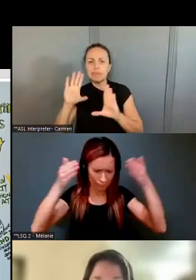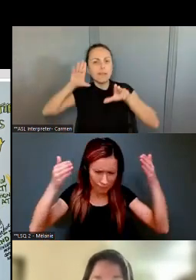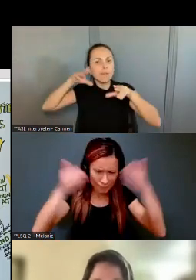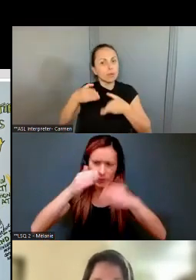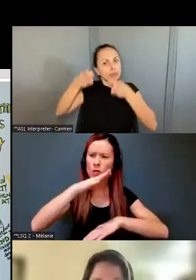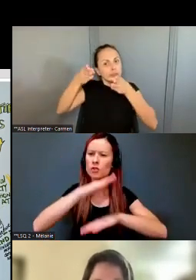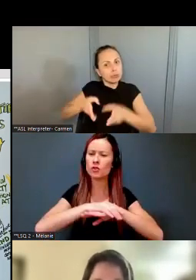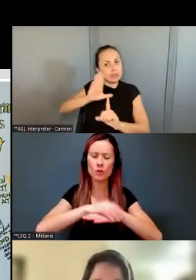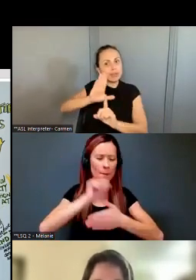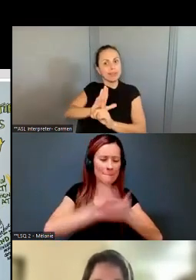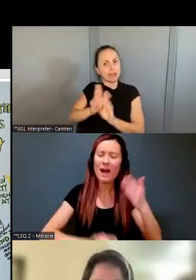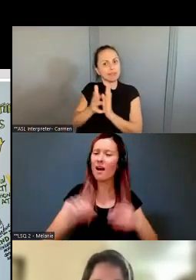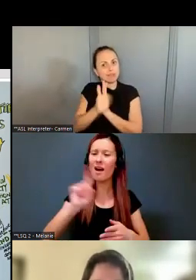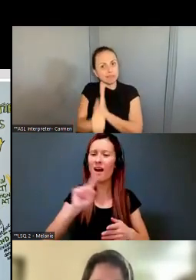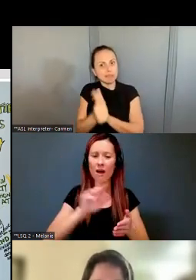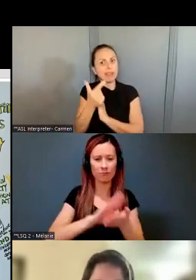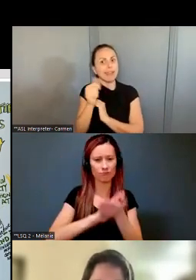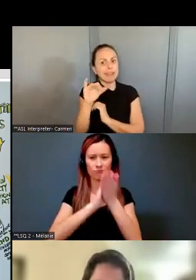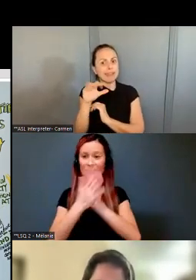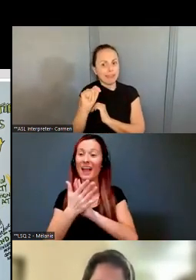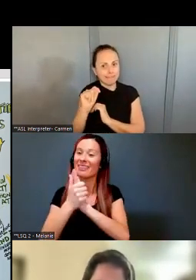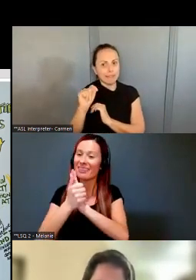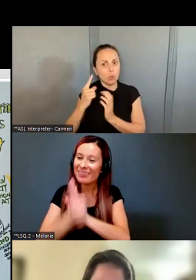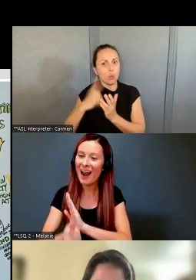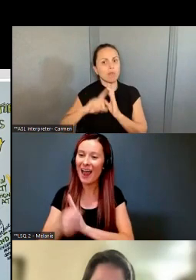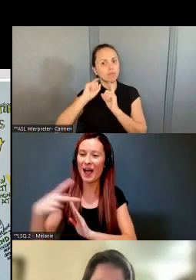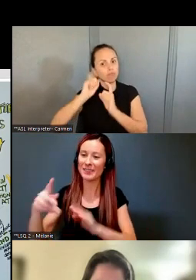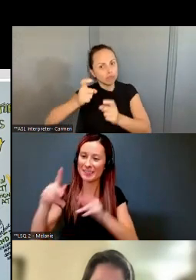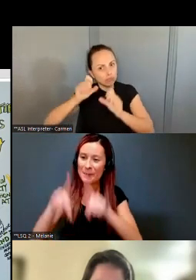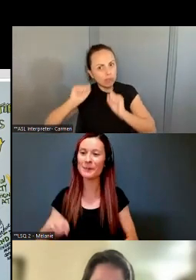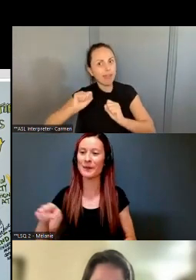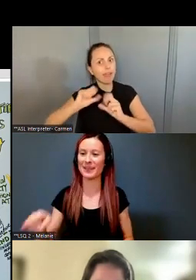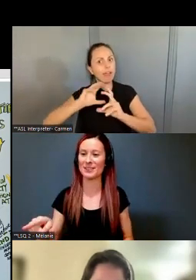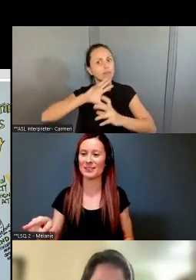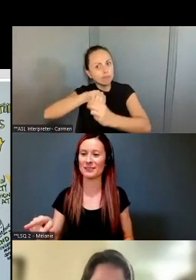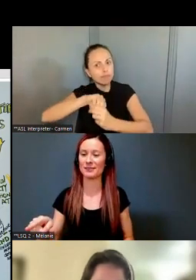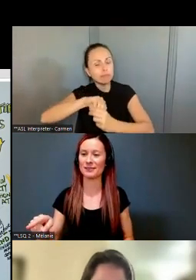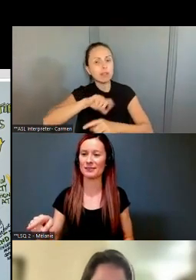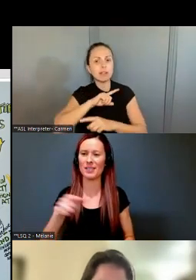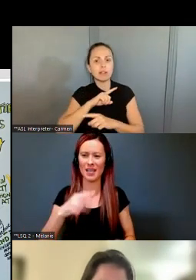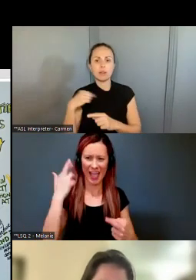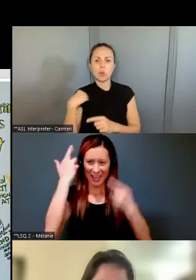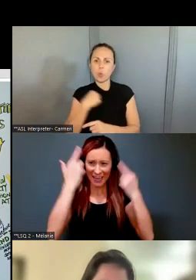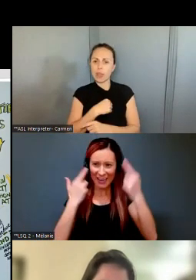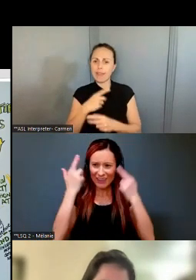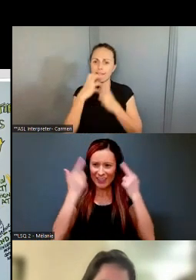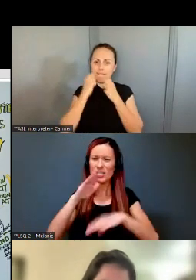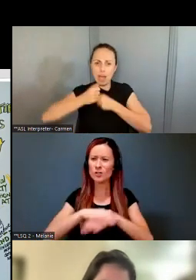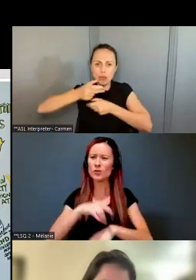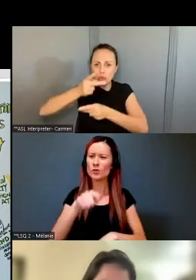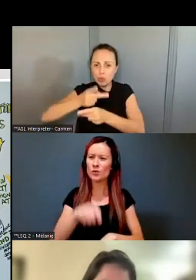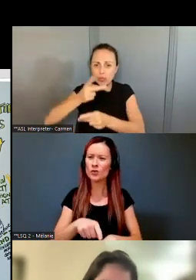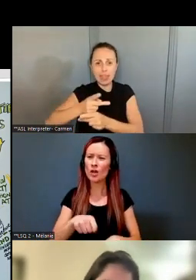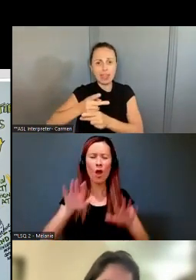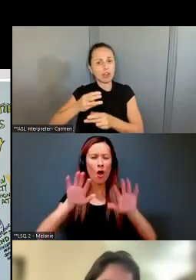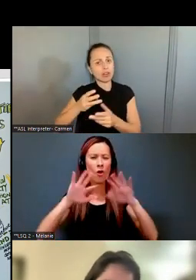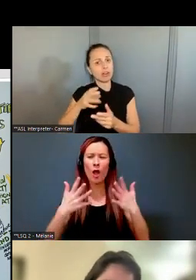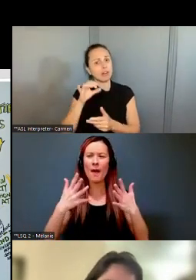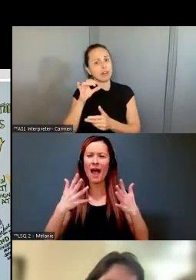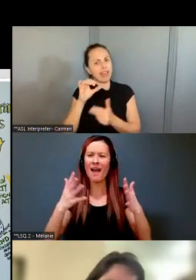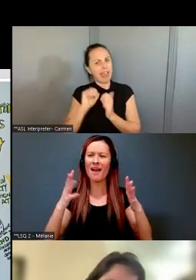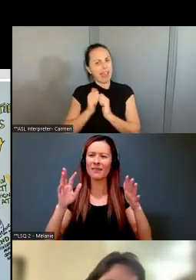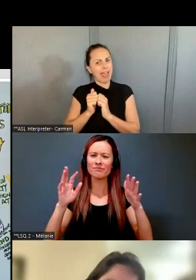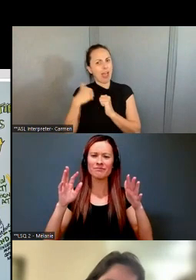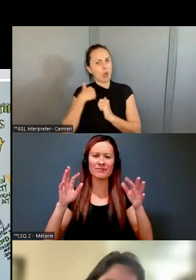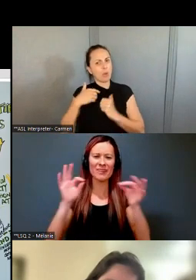gift. And I really thought about this and how we value care, you know, the deeper shift that we're being invited to, and how we